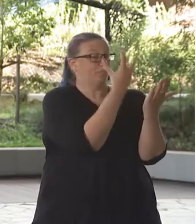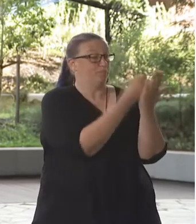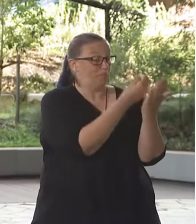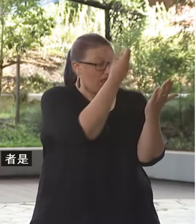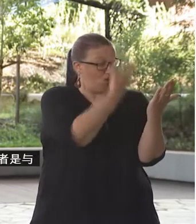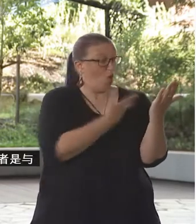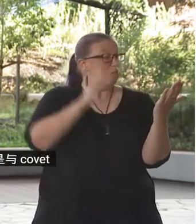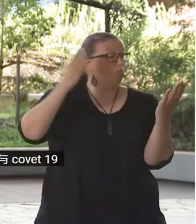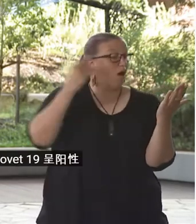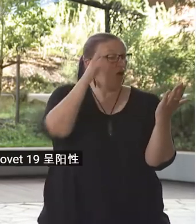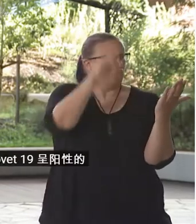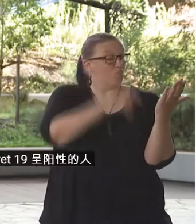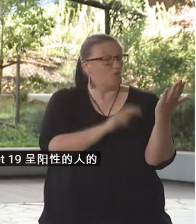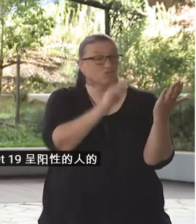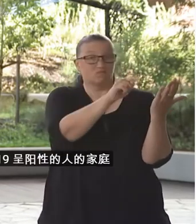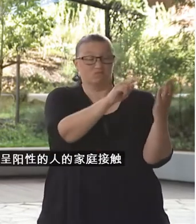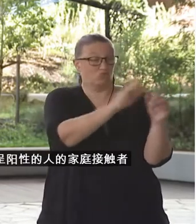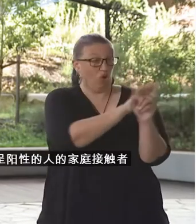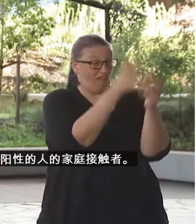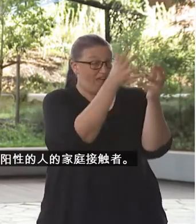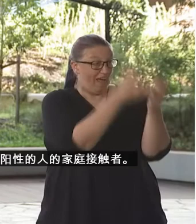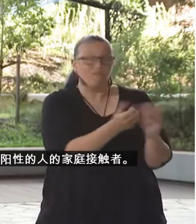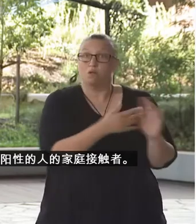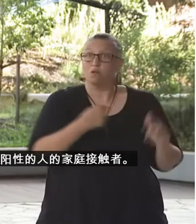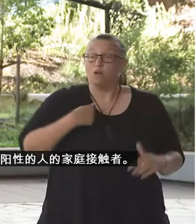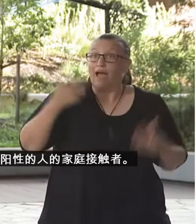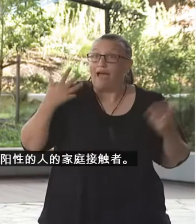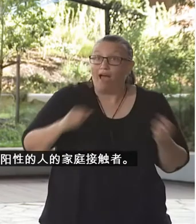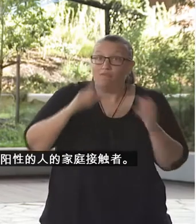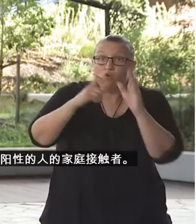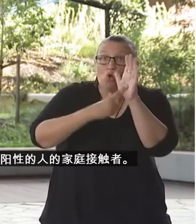contact of someone who is positive with COVID-19.